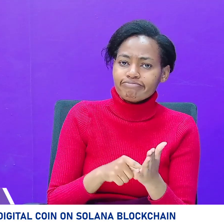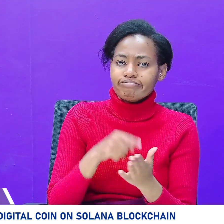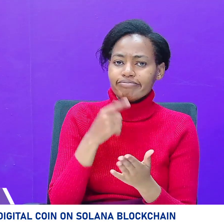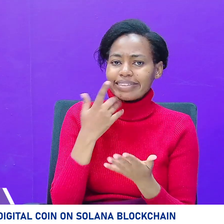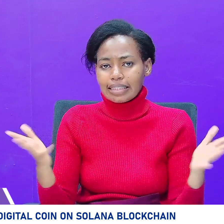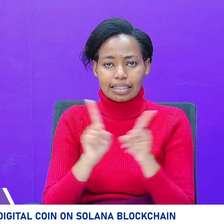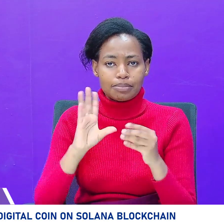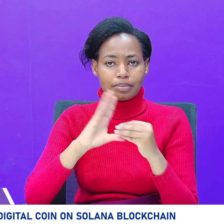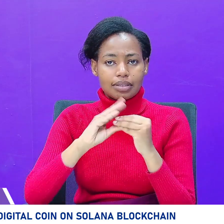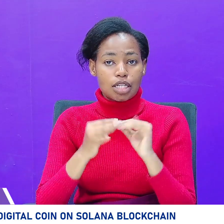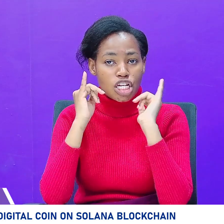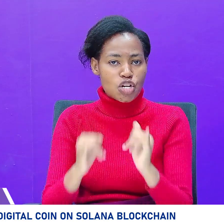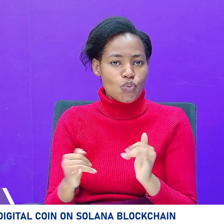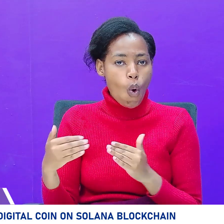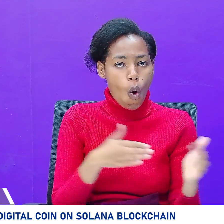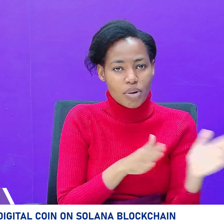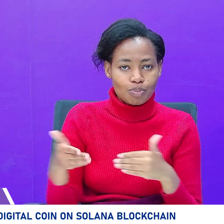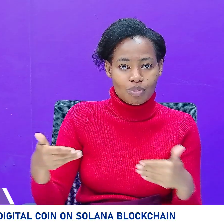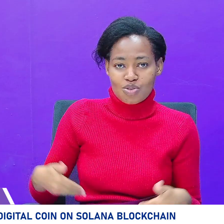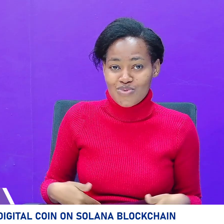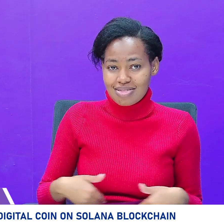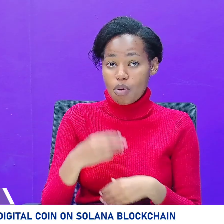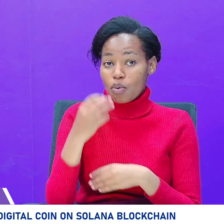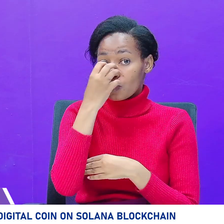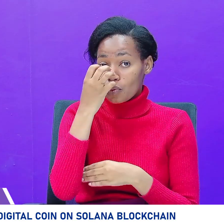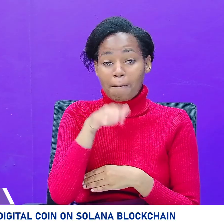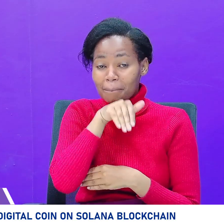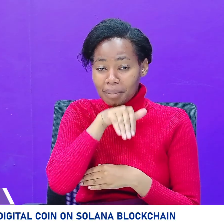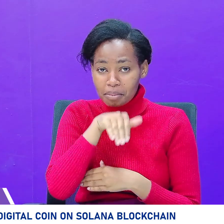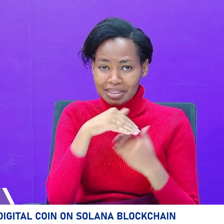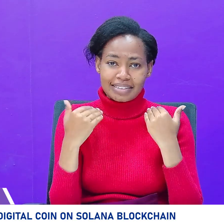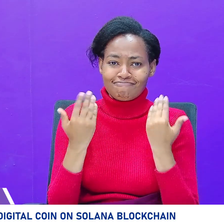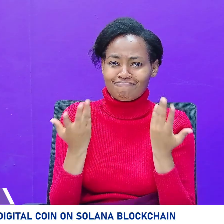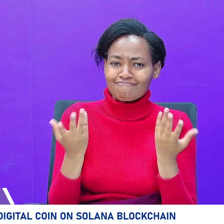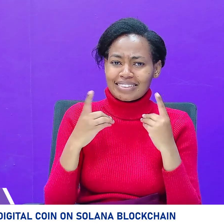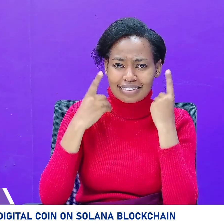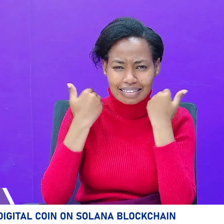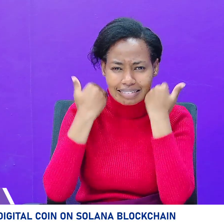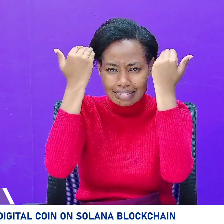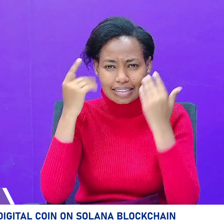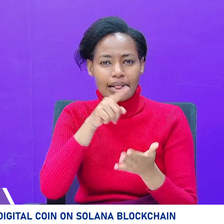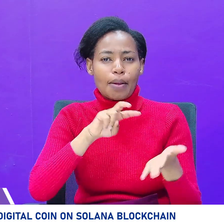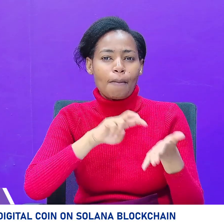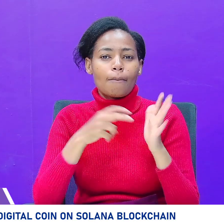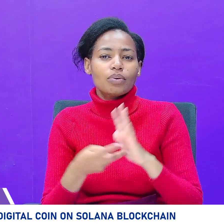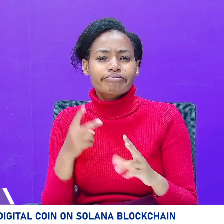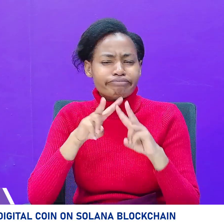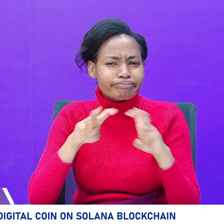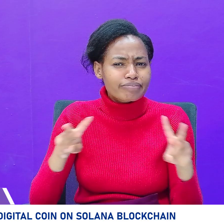innovation, boost entrepreneurship, and create new opportunities for the youth. Raila stressed